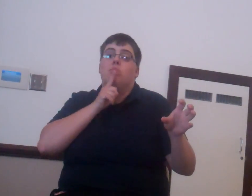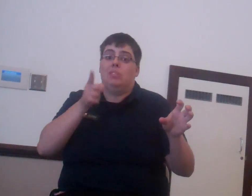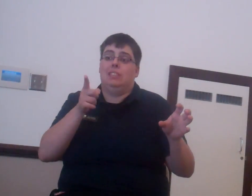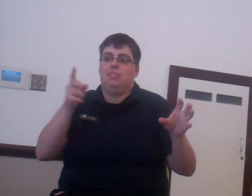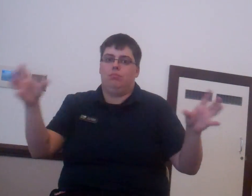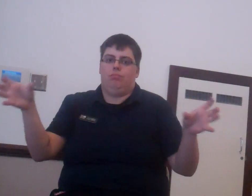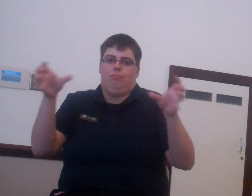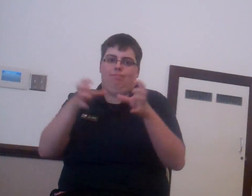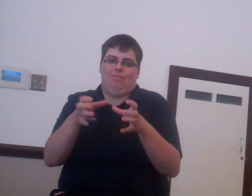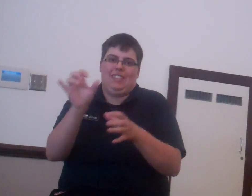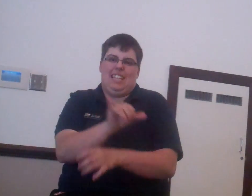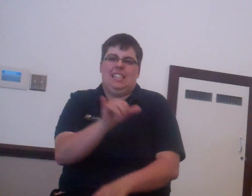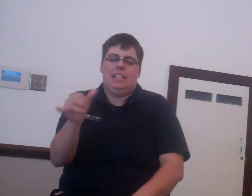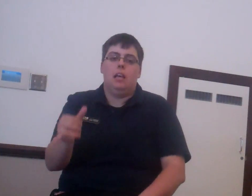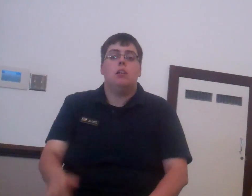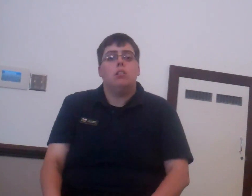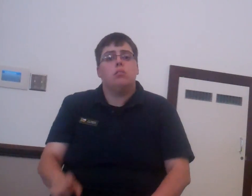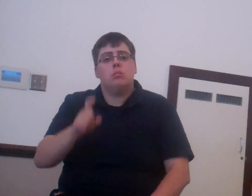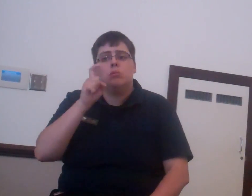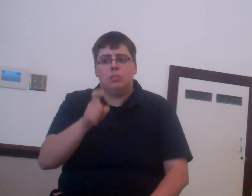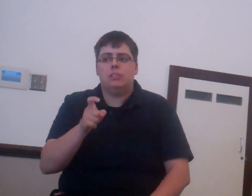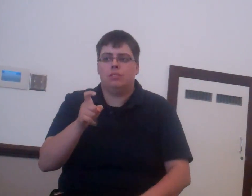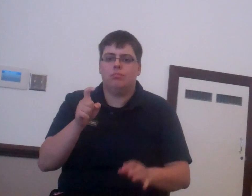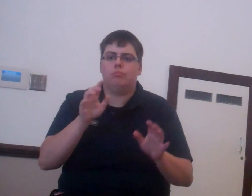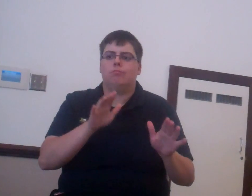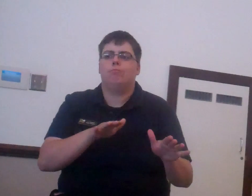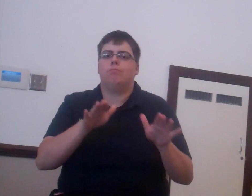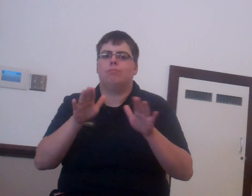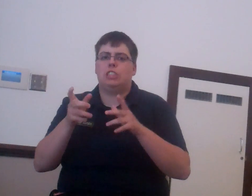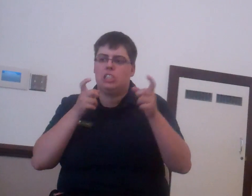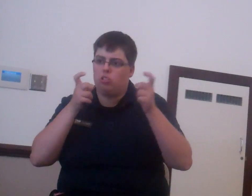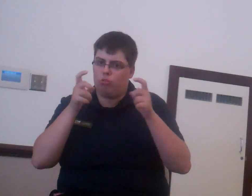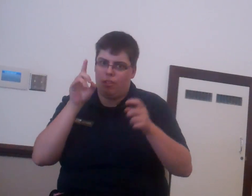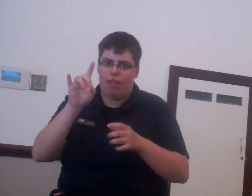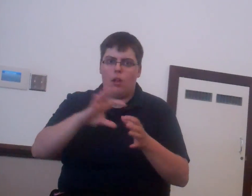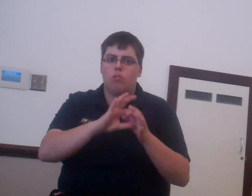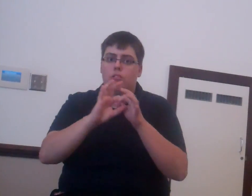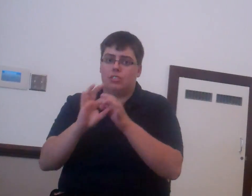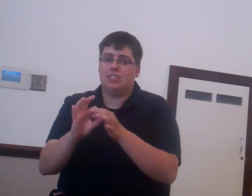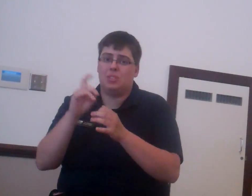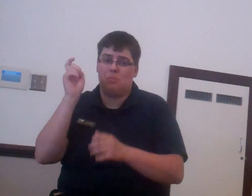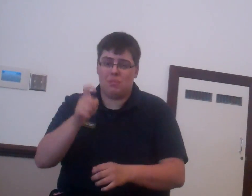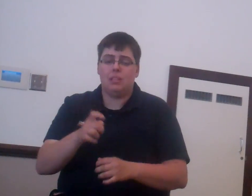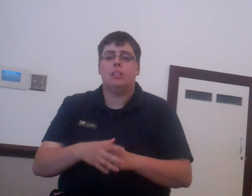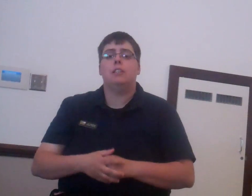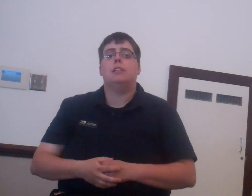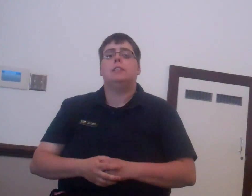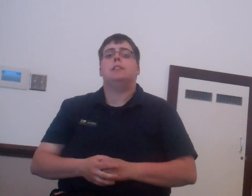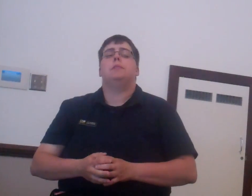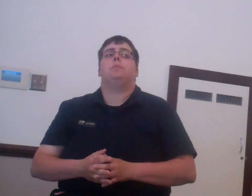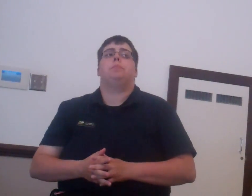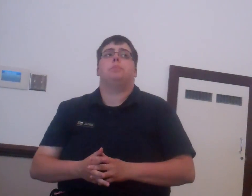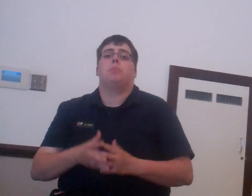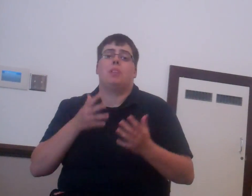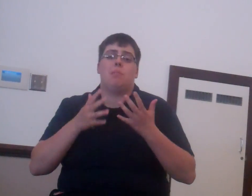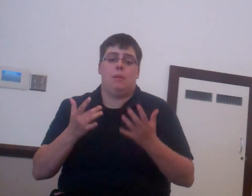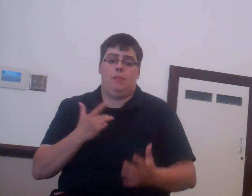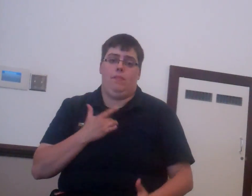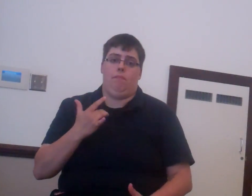maybe a lot, maybe just enough that it's annoying, right? But it can kind of bleed into your own productivity, your own feelings about work, and that sort of